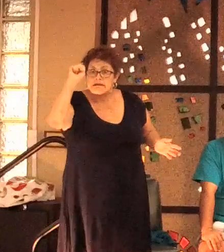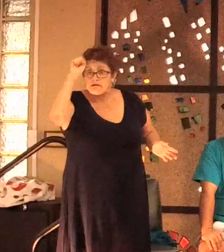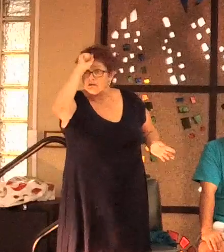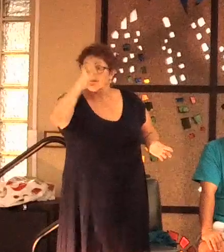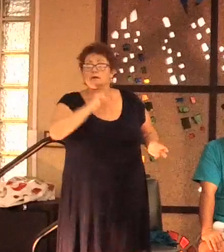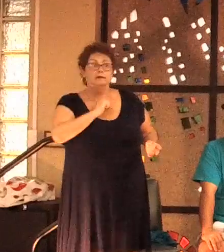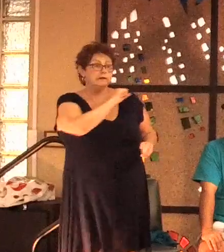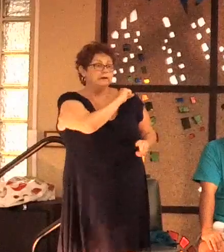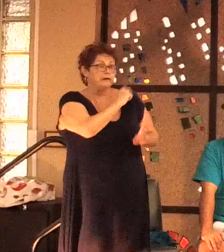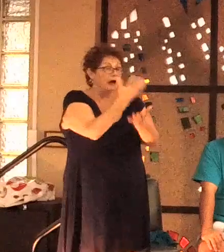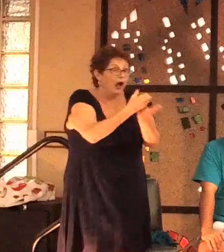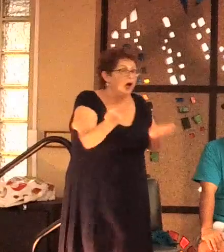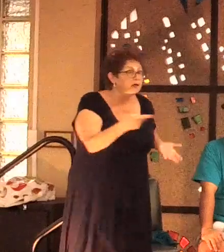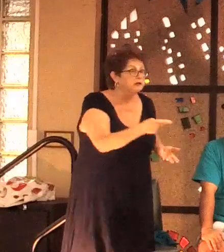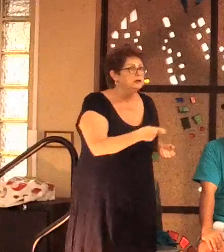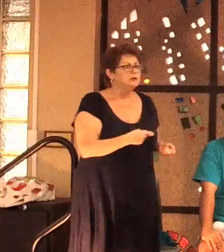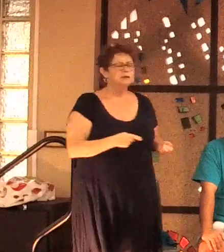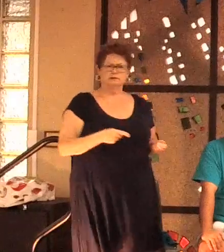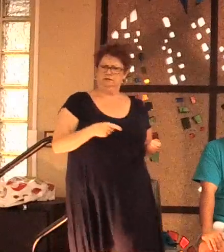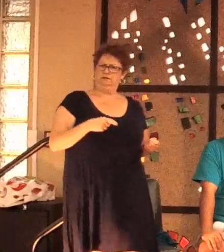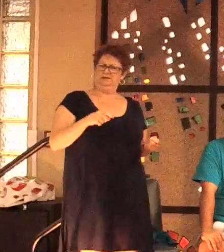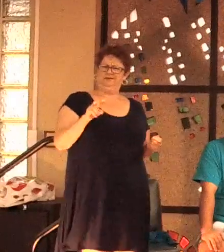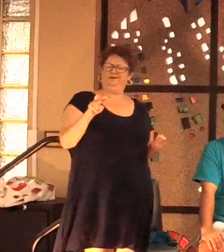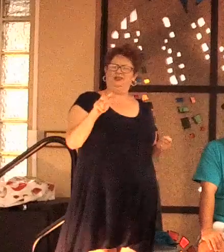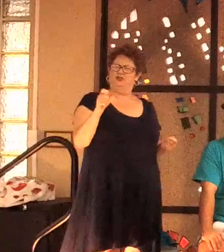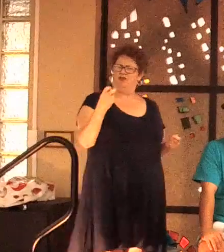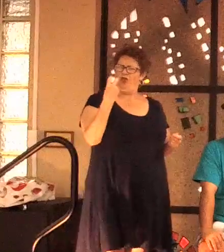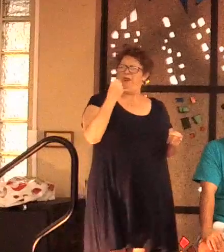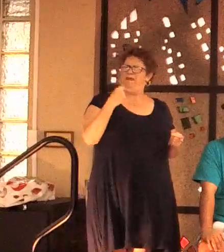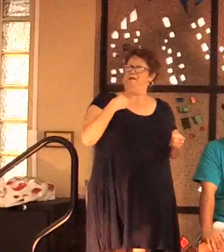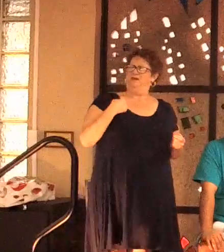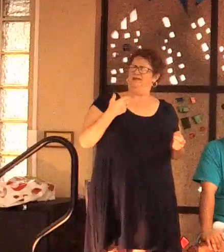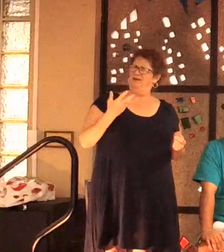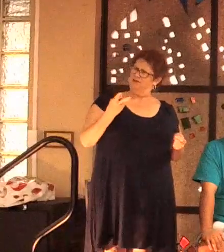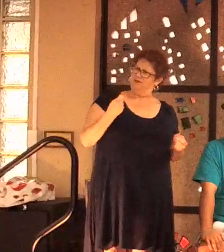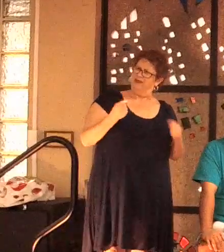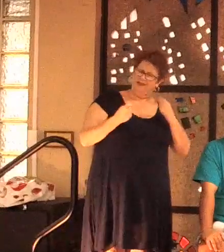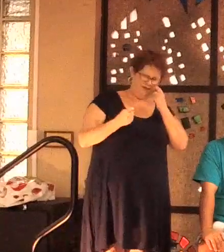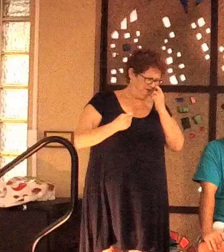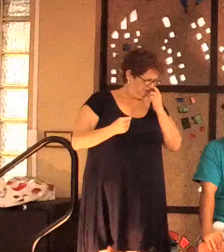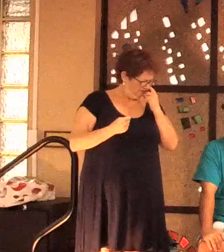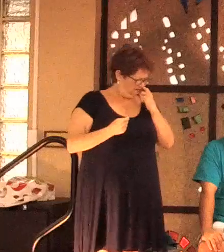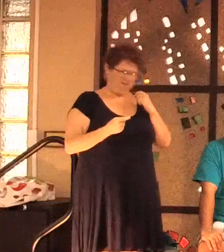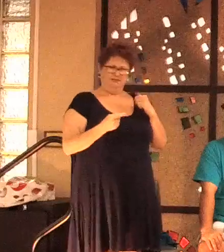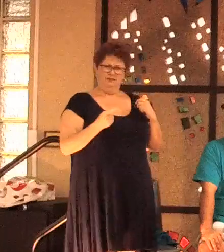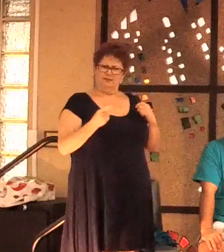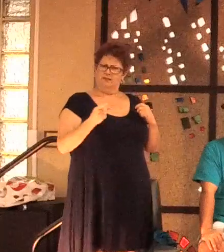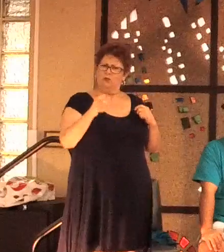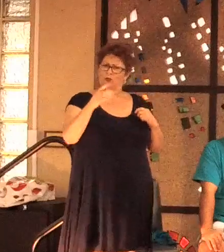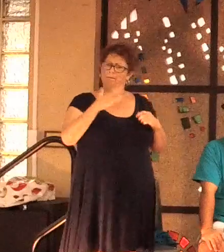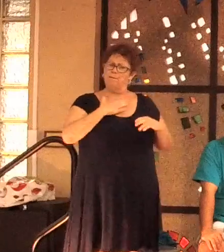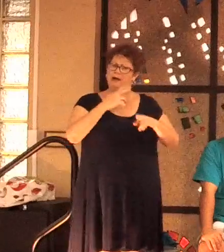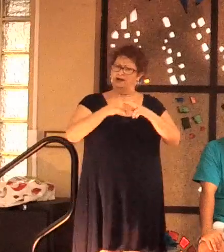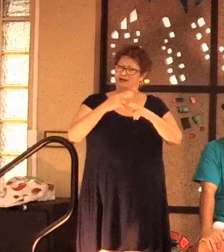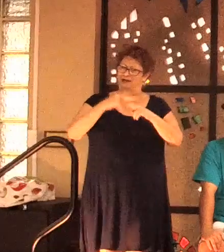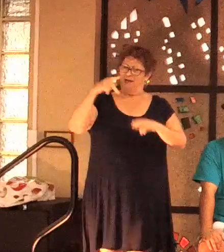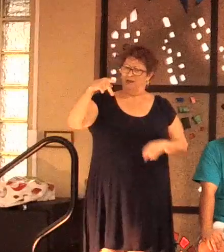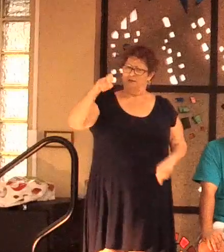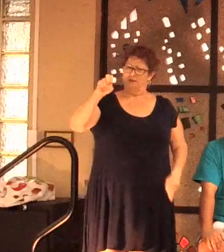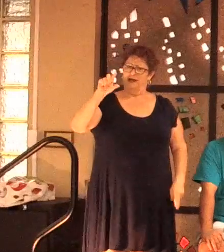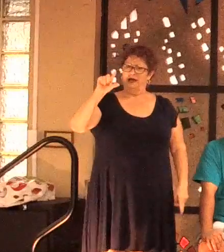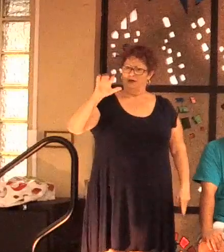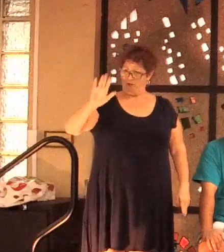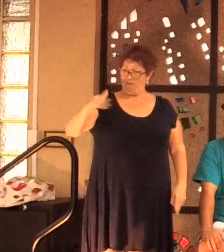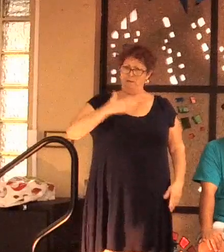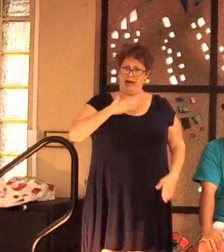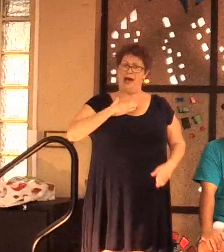first letter. Did you run out of S's or something, or did you run out of S placements? She looked at me, she says, what are you talking about? I said, my